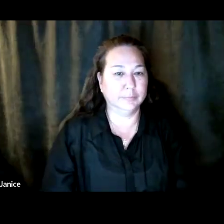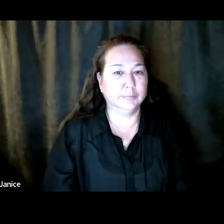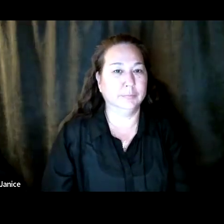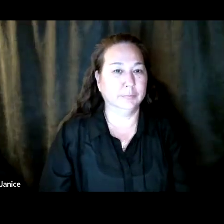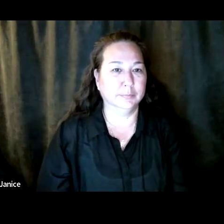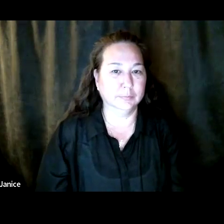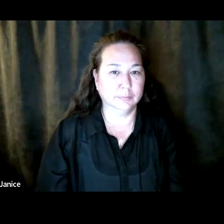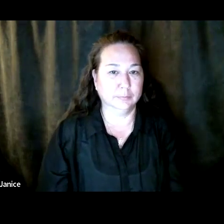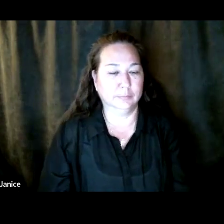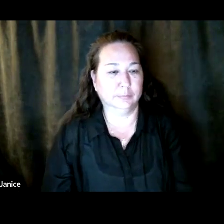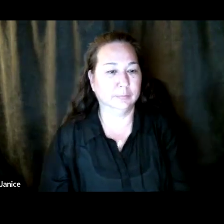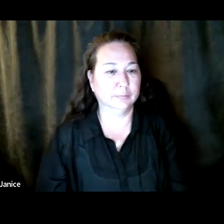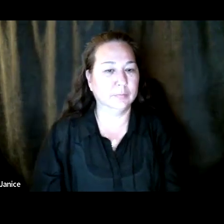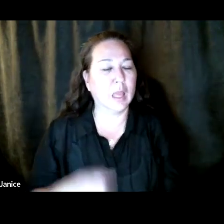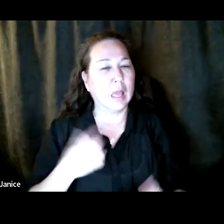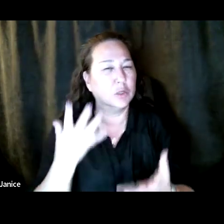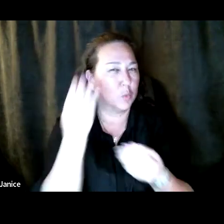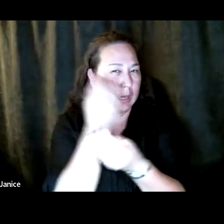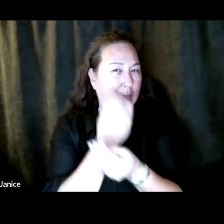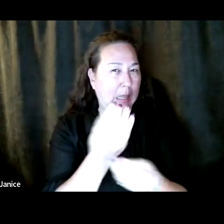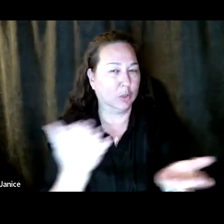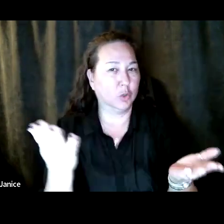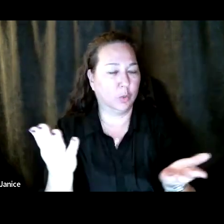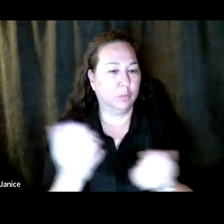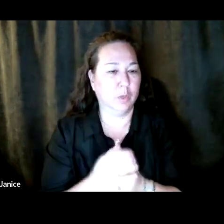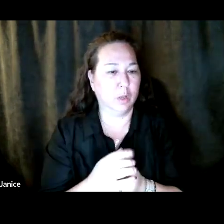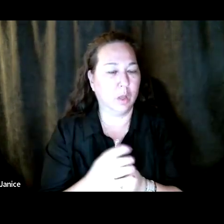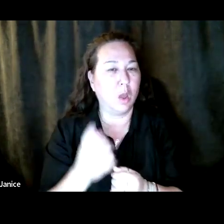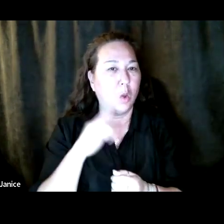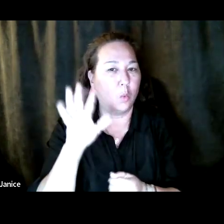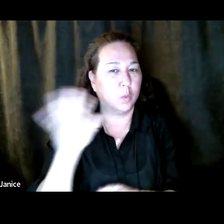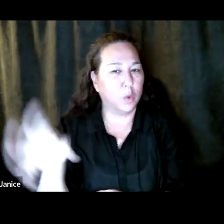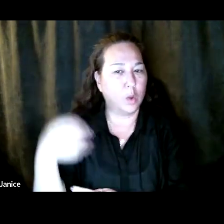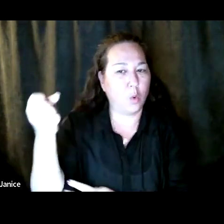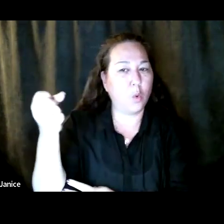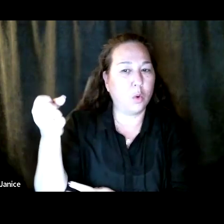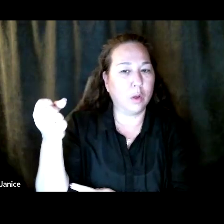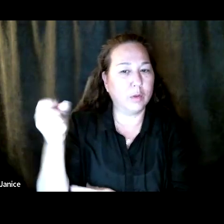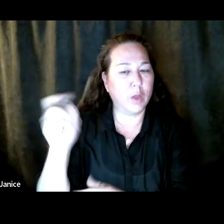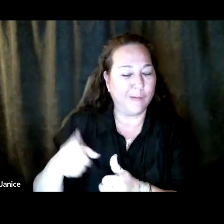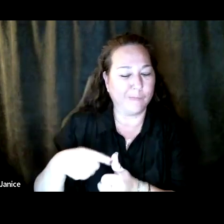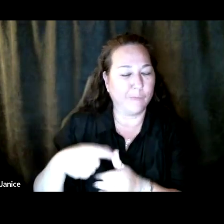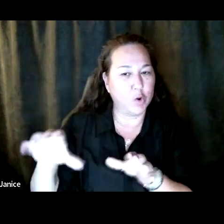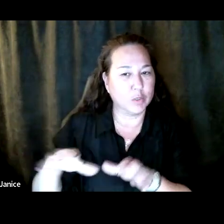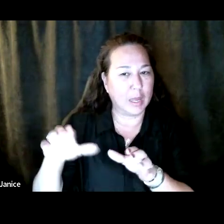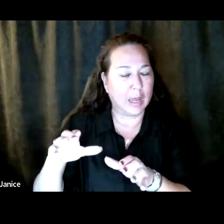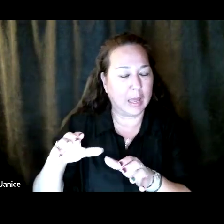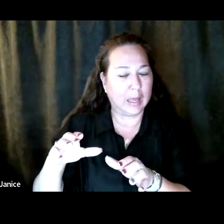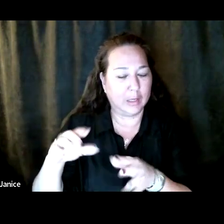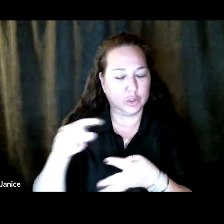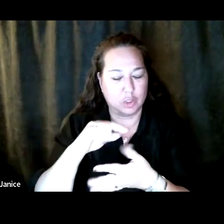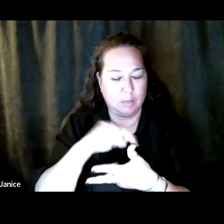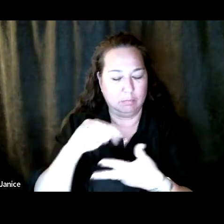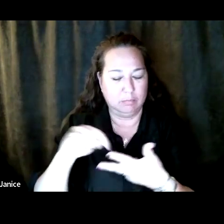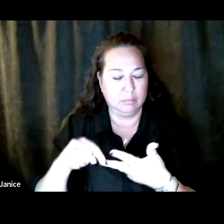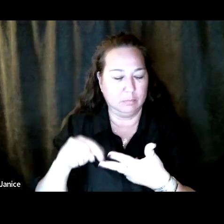Okay. Just wanted to let you all know that we are going to table our first action item tonight. Oops, sorry. And we're going to table